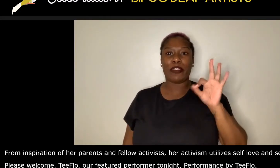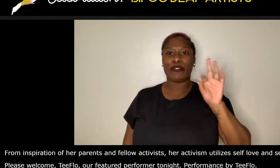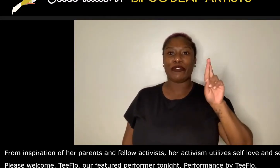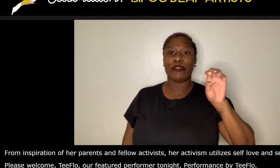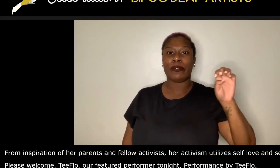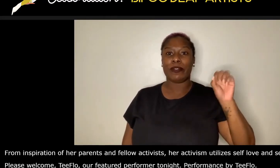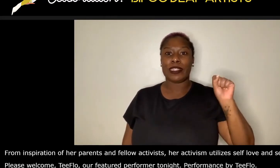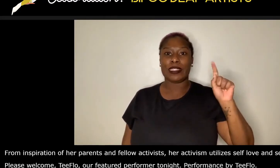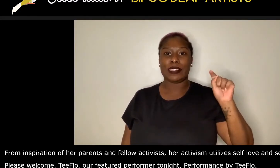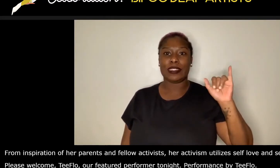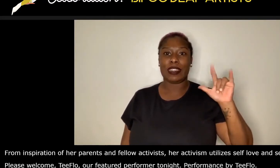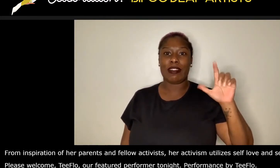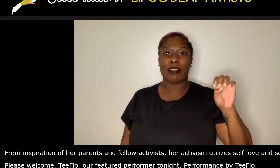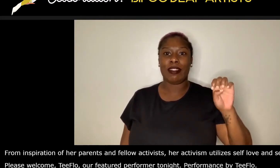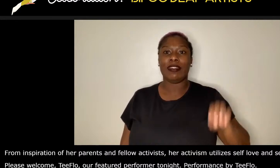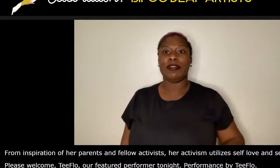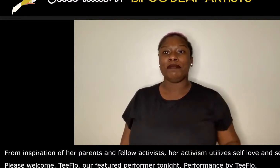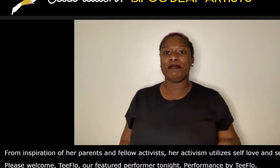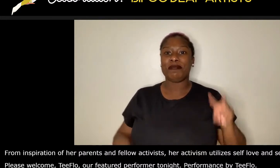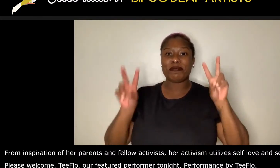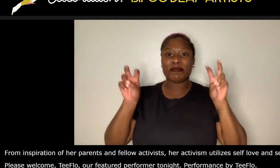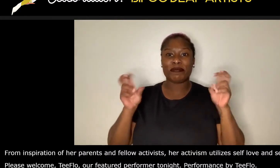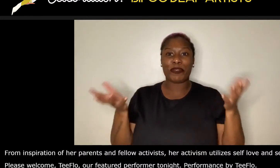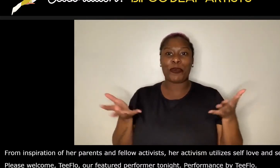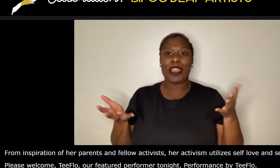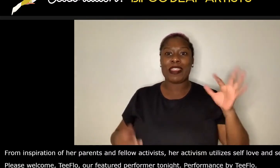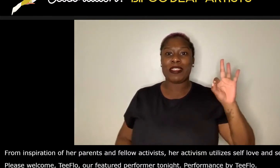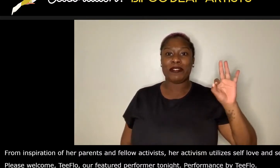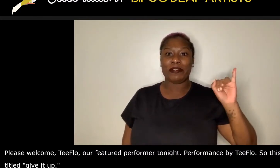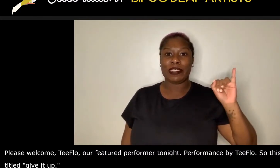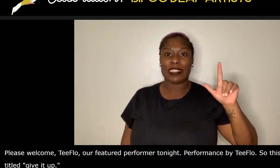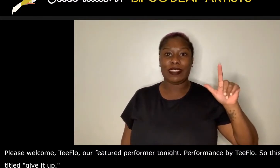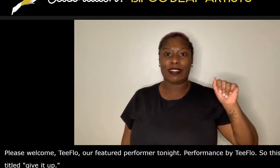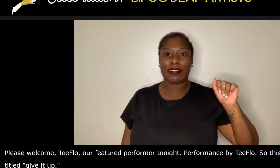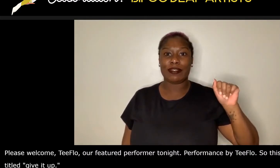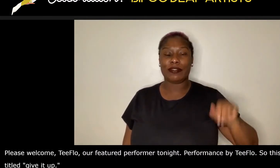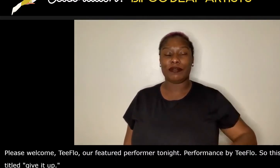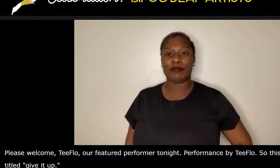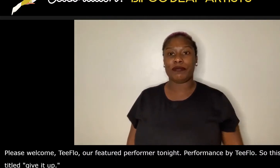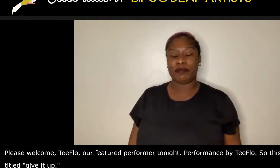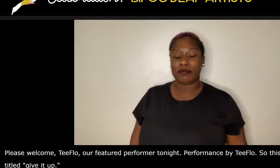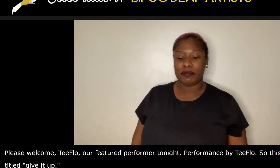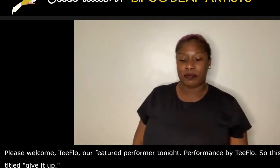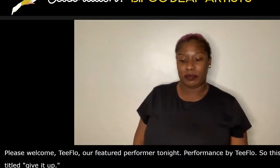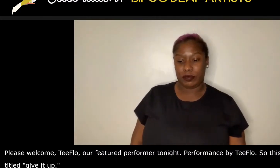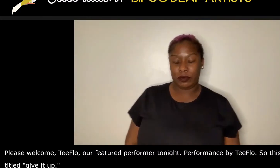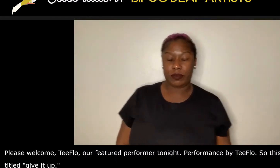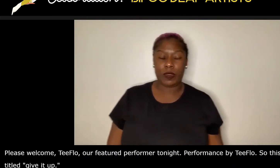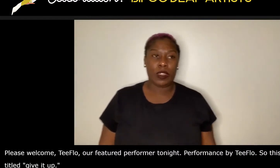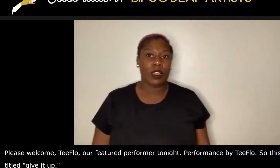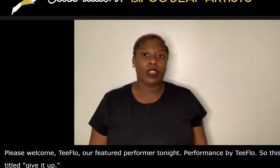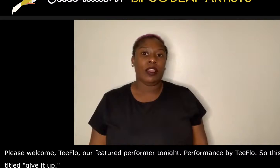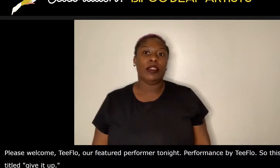So this is a freestyle poetry mix titled Fila.